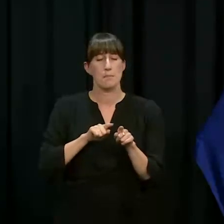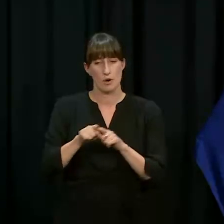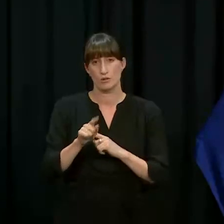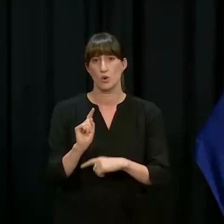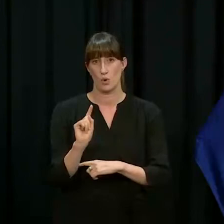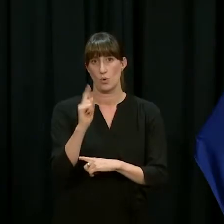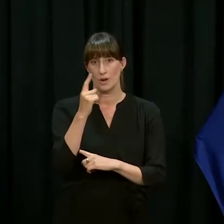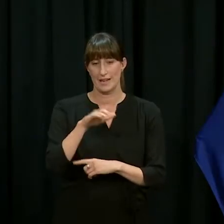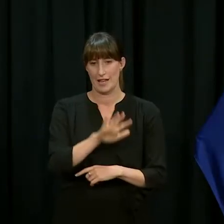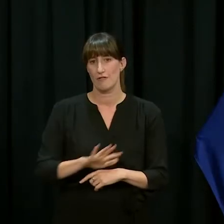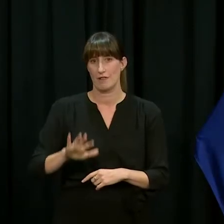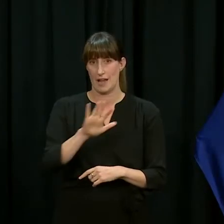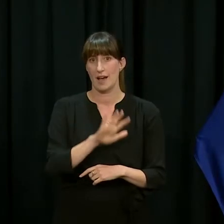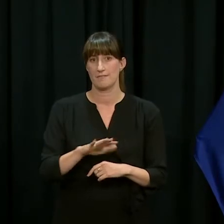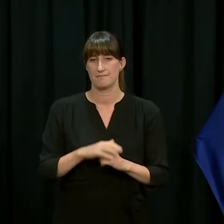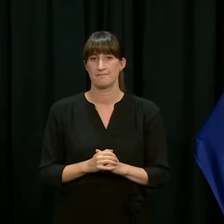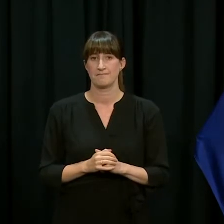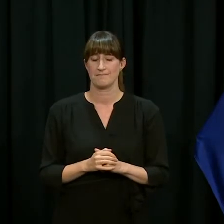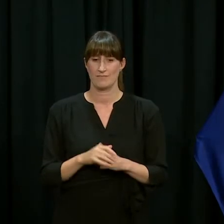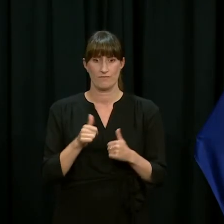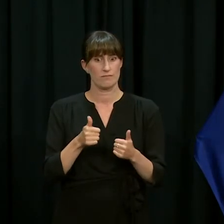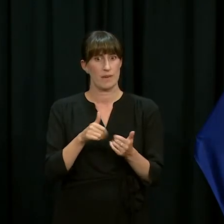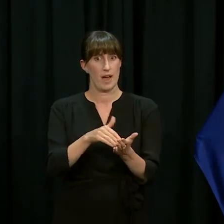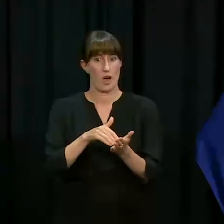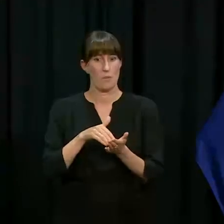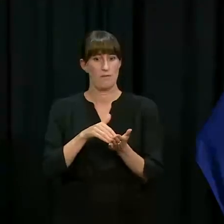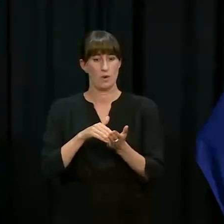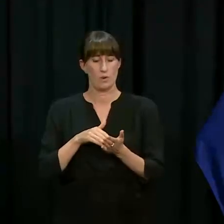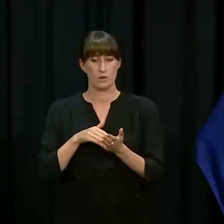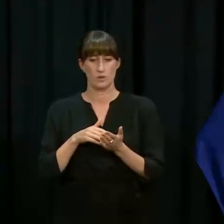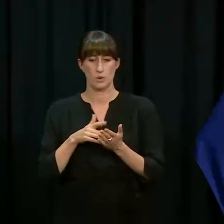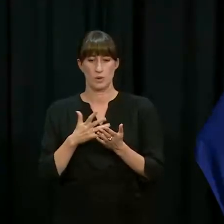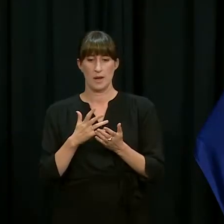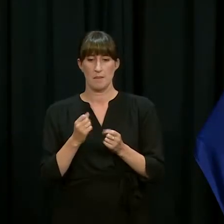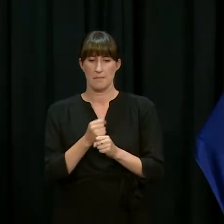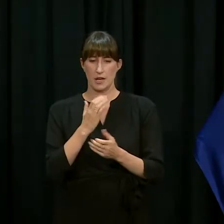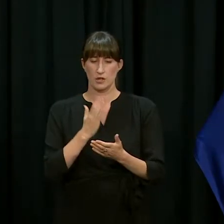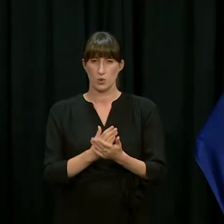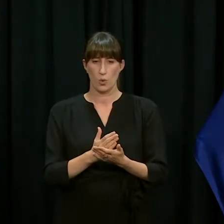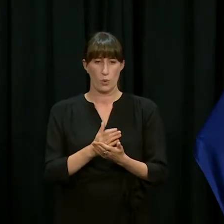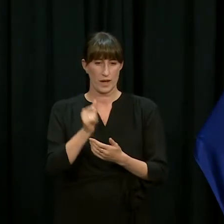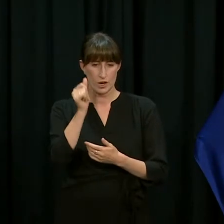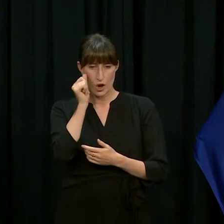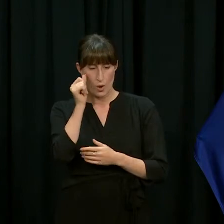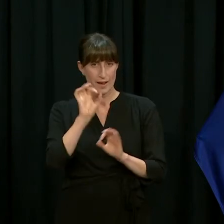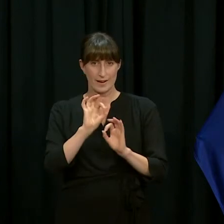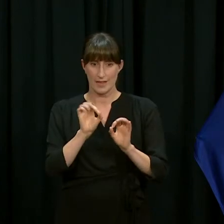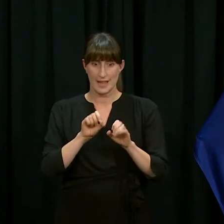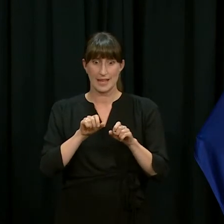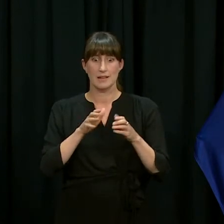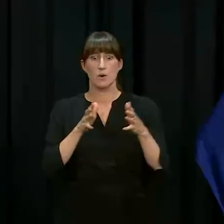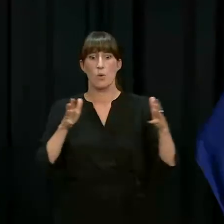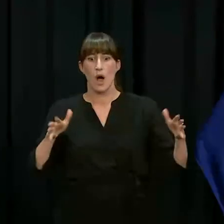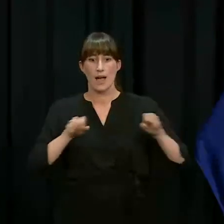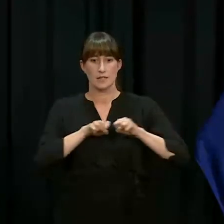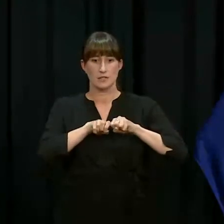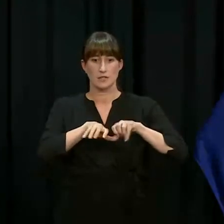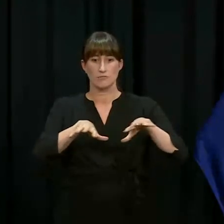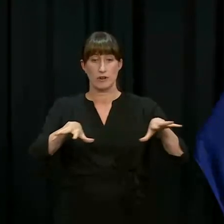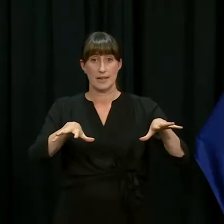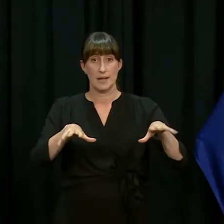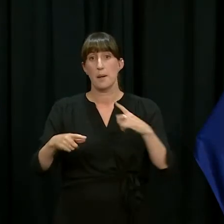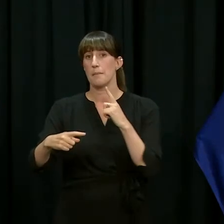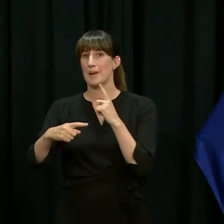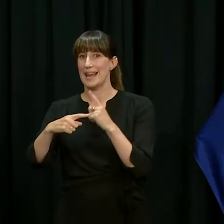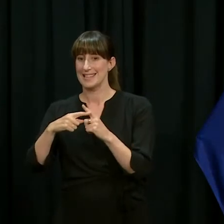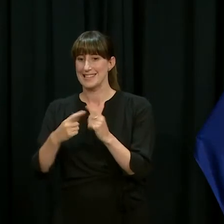is very helpful in terms of us being able to rule out wider trains of transmission, along with our wastewater testing